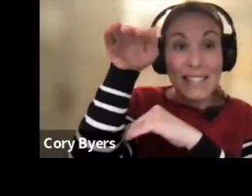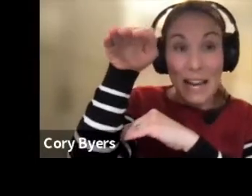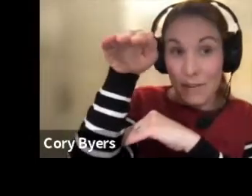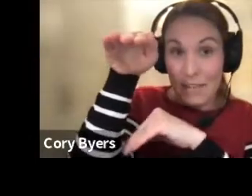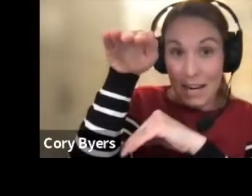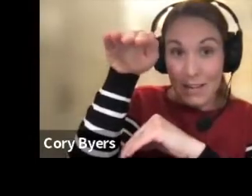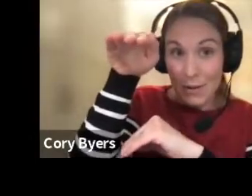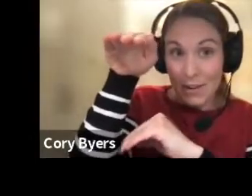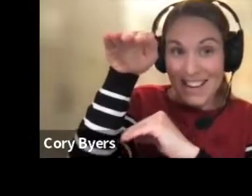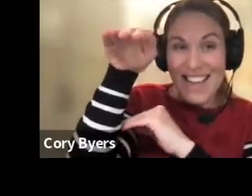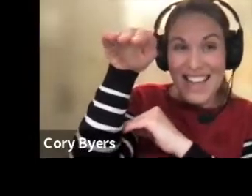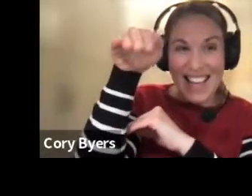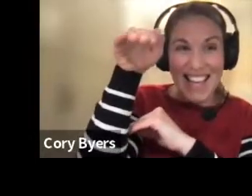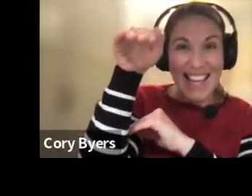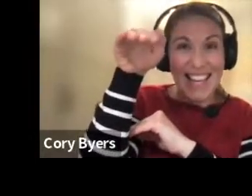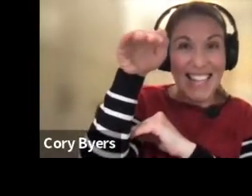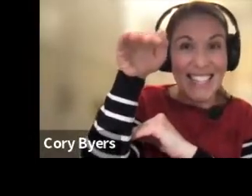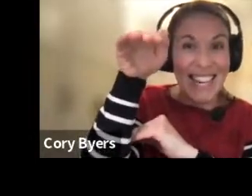is the sign for dinosaur.